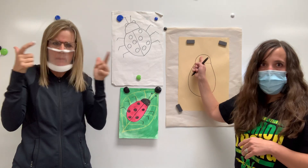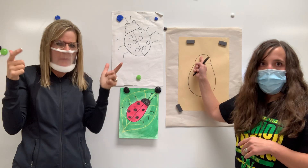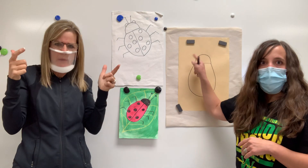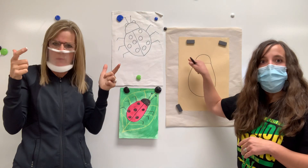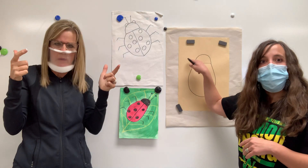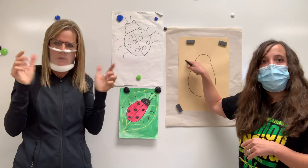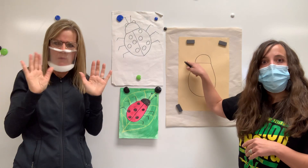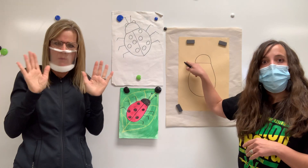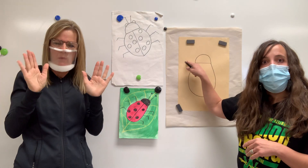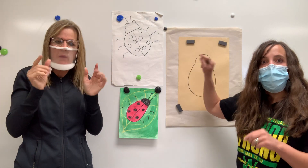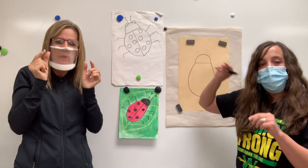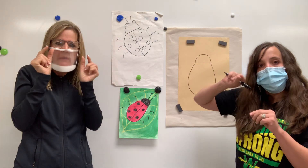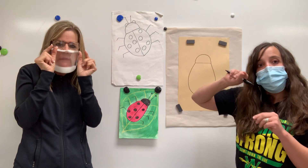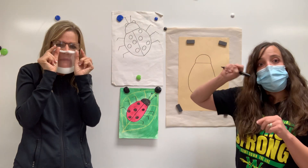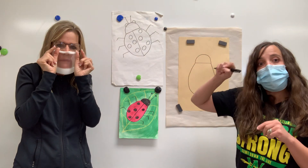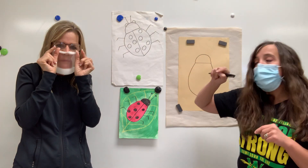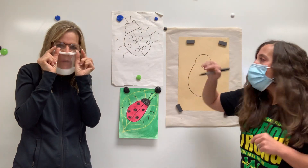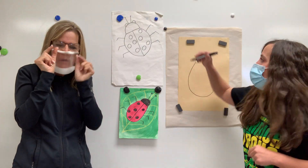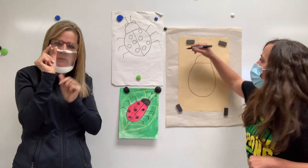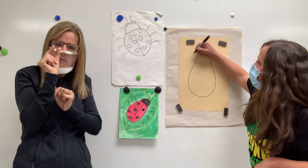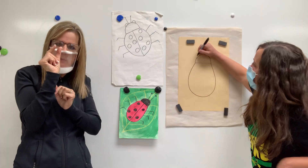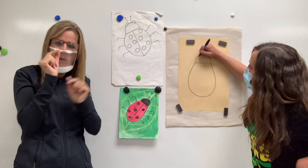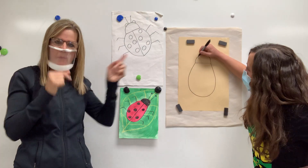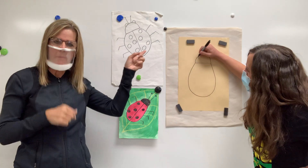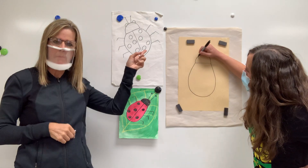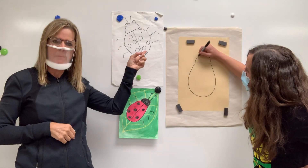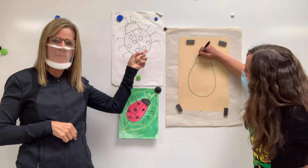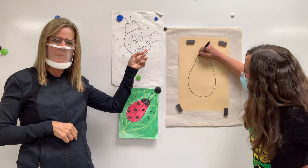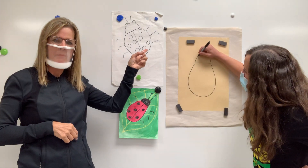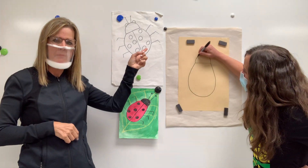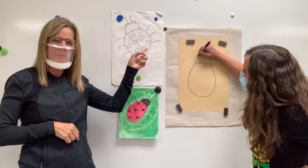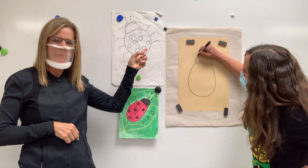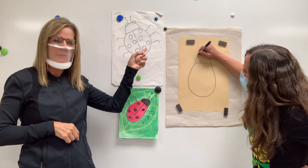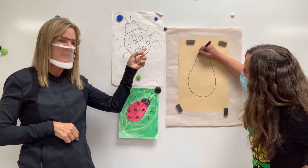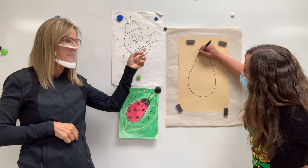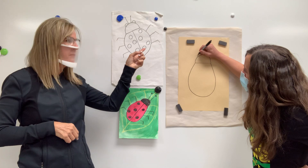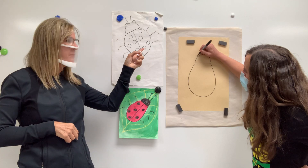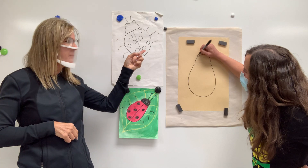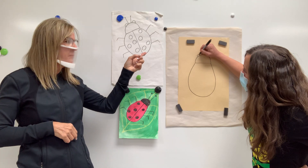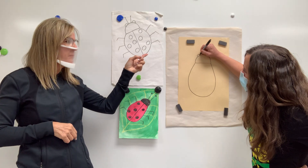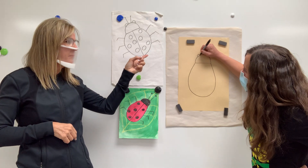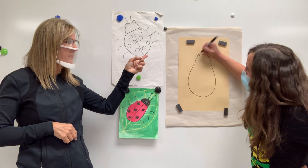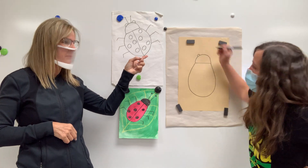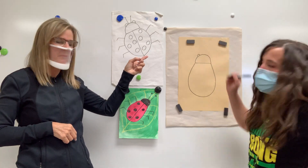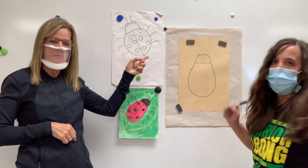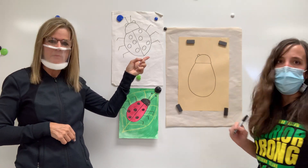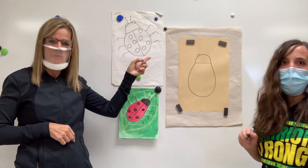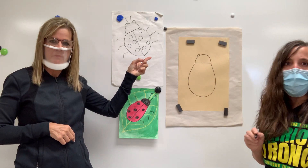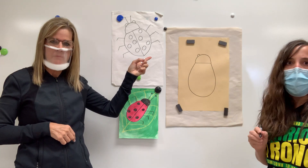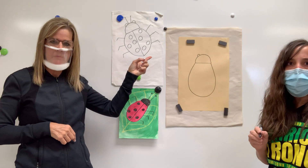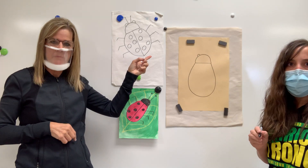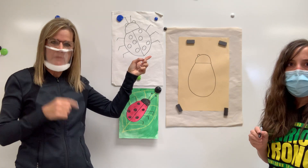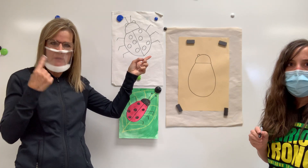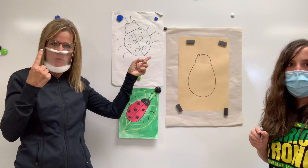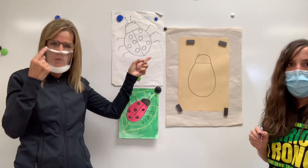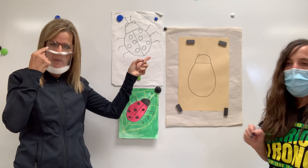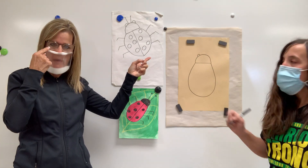head. I wanna make a curve line that's much smaller. So on one side, small little curve line for one